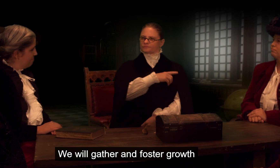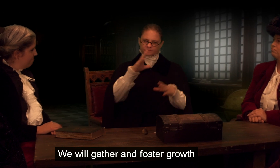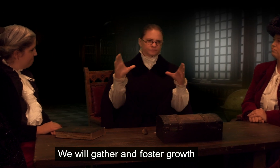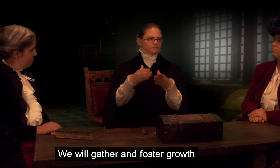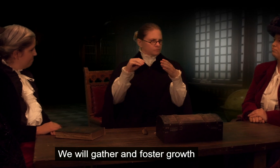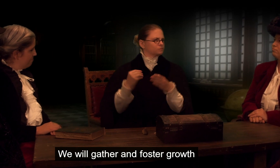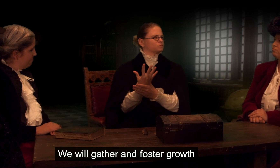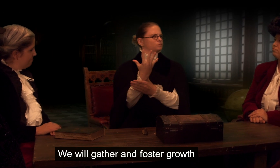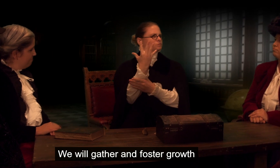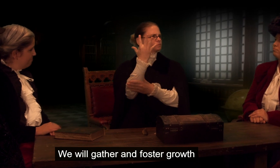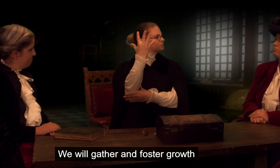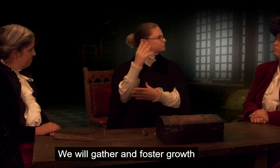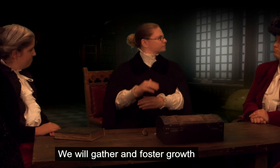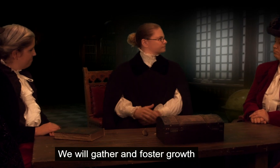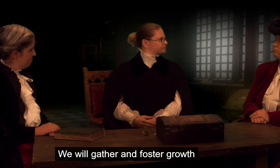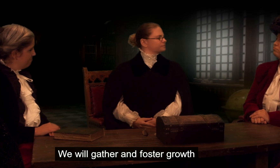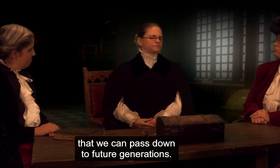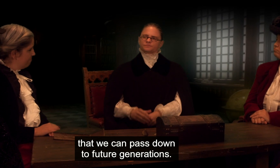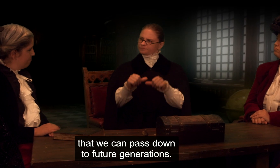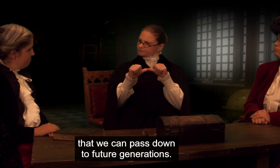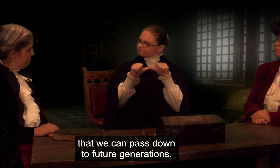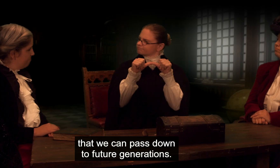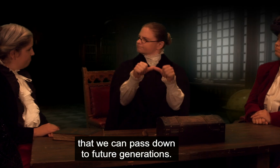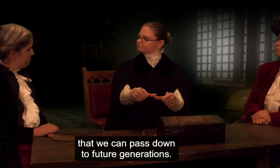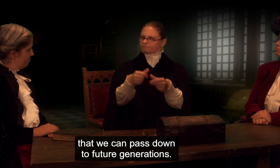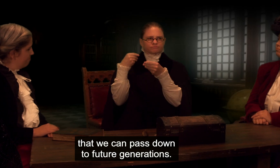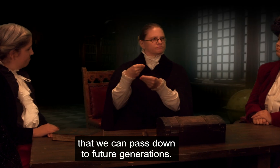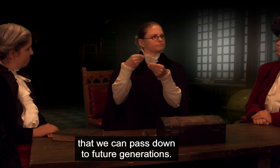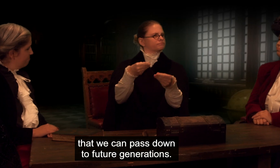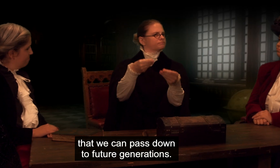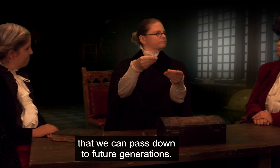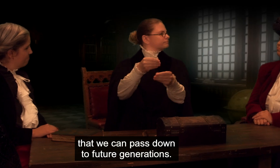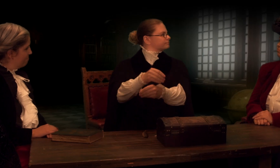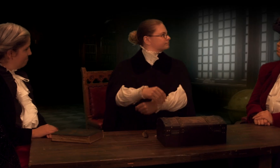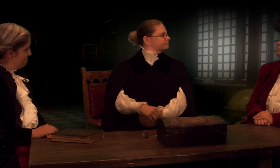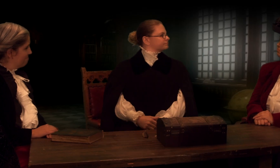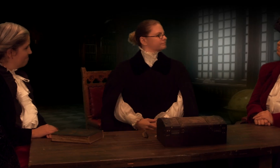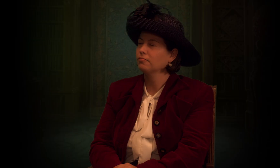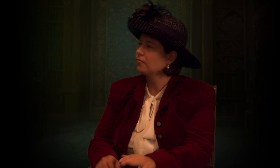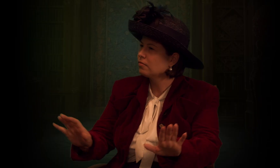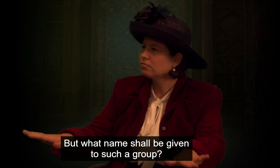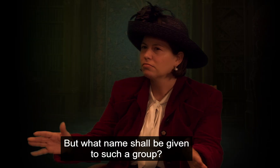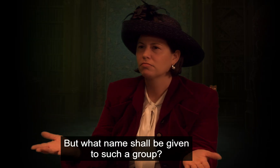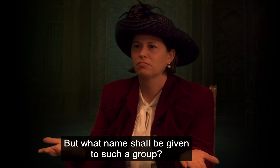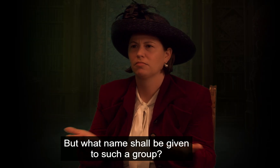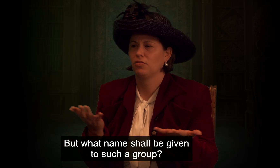We will gather and foster growth that we can pass down to future generations. But